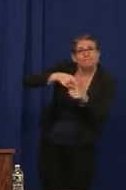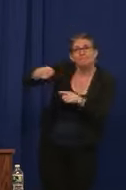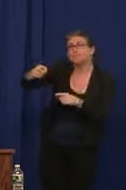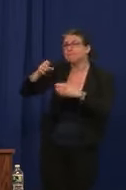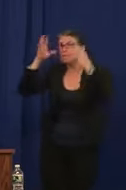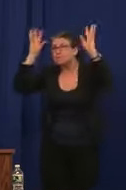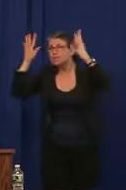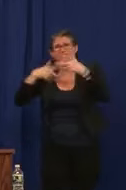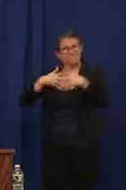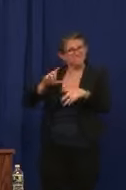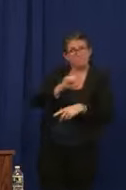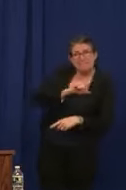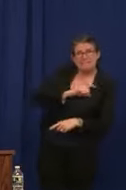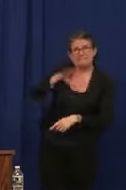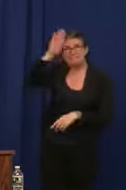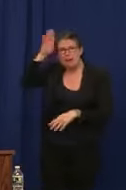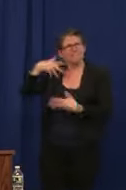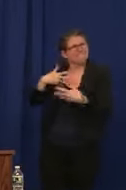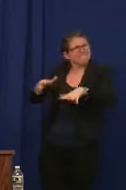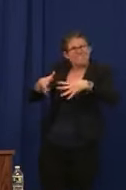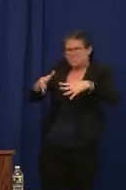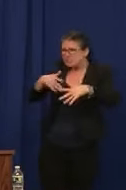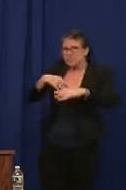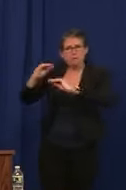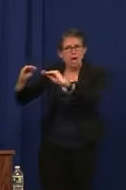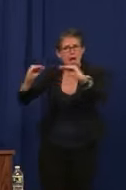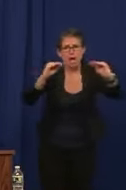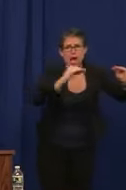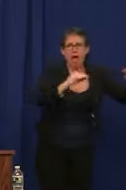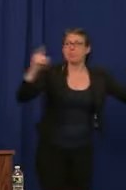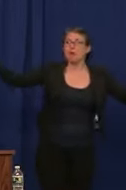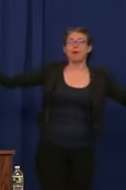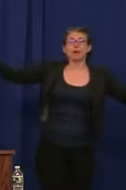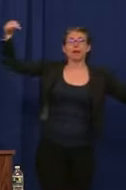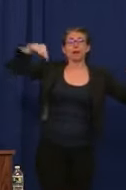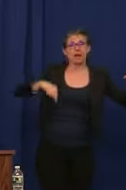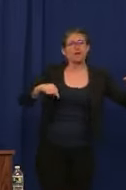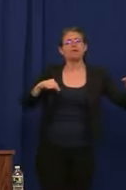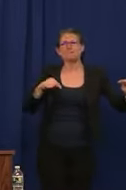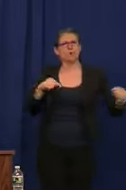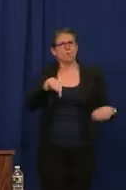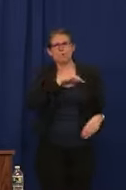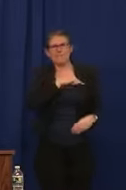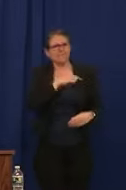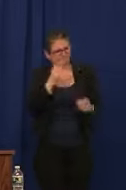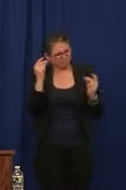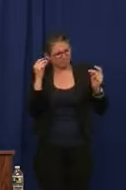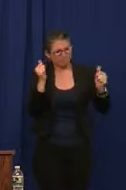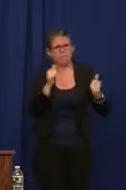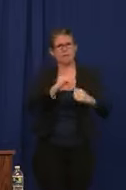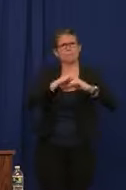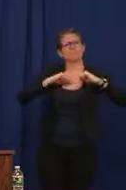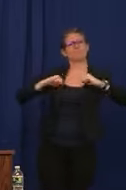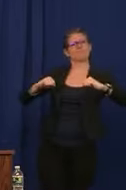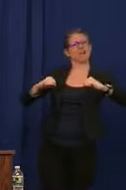to us. Our posture is to be aggressive and actively look for the